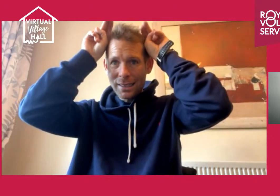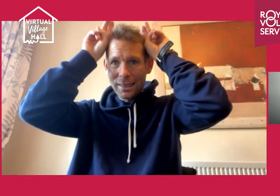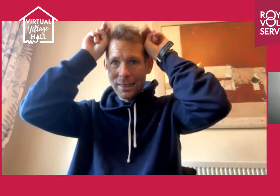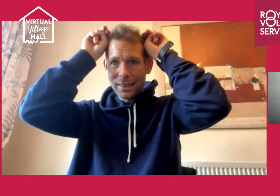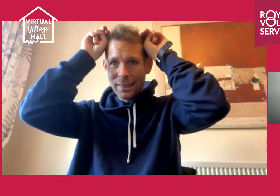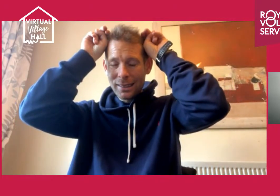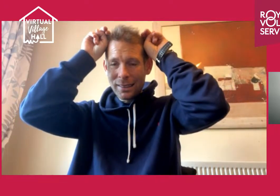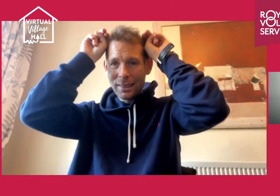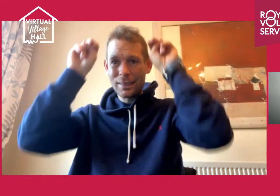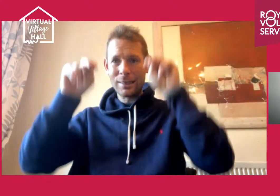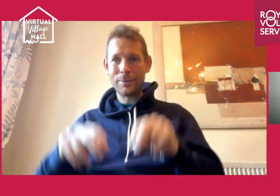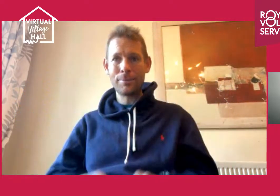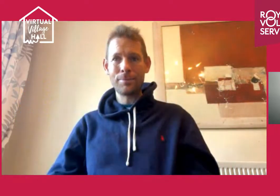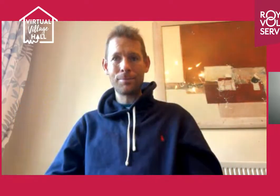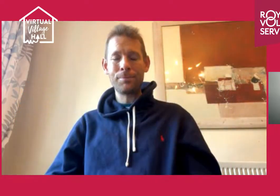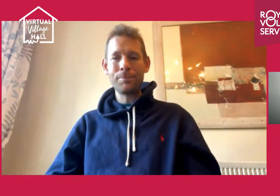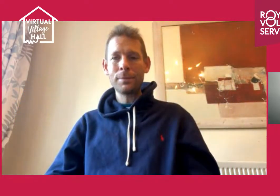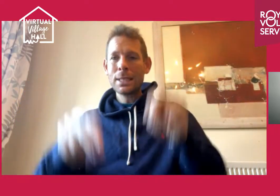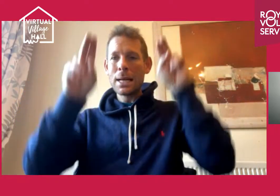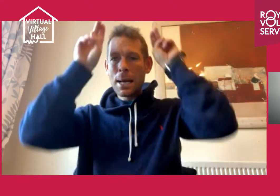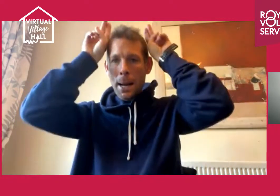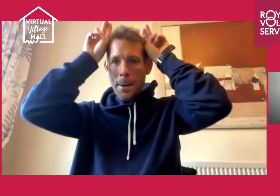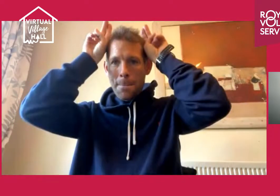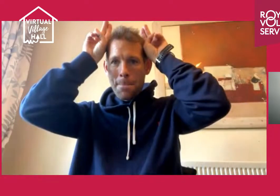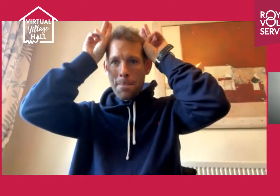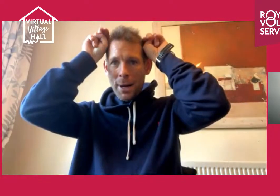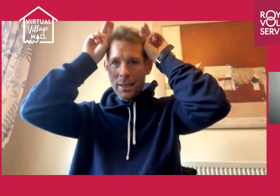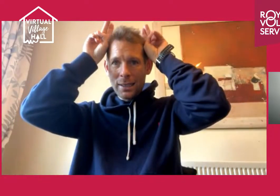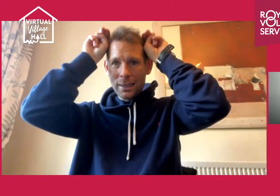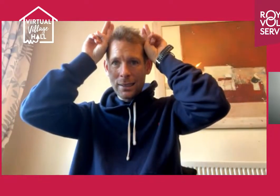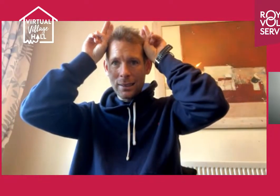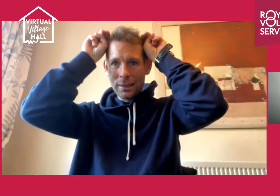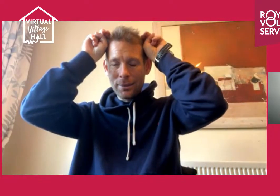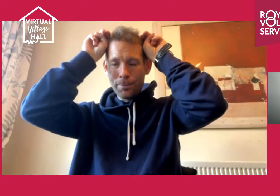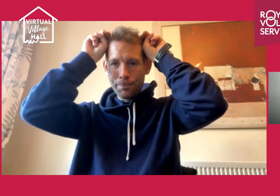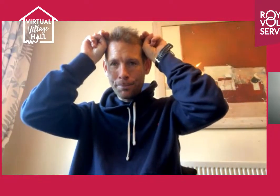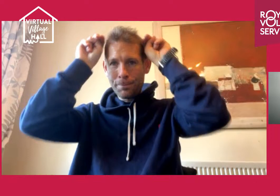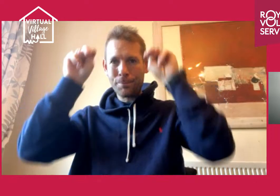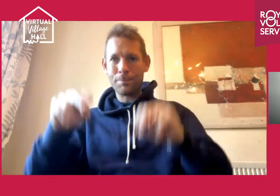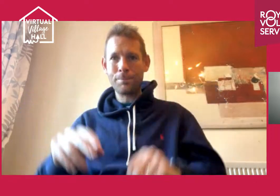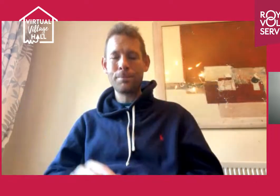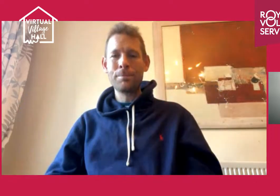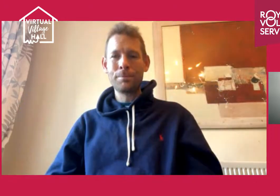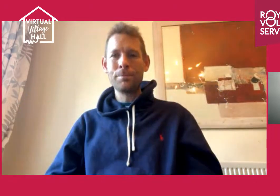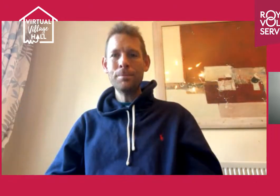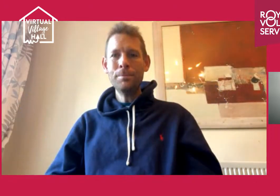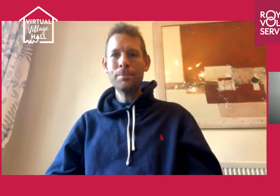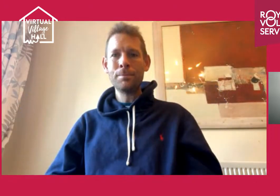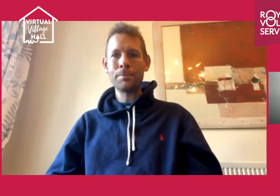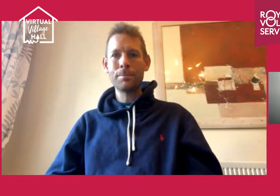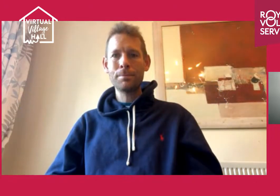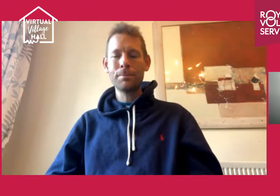So rabbit or bunny rabbit.